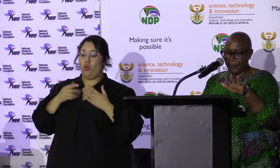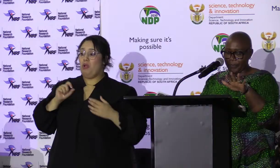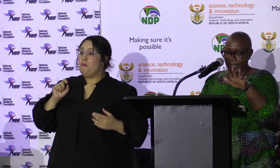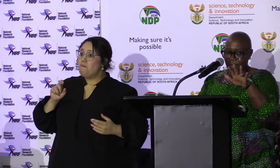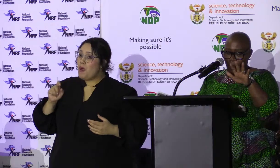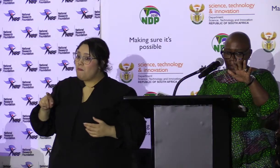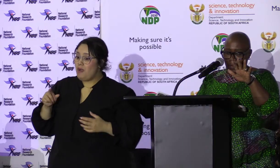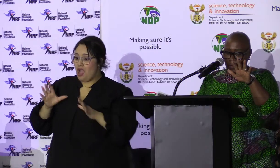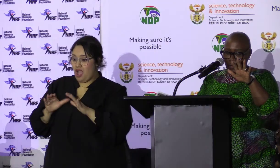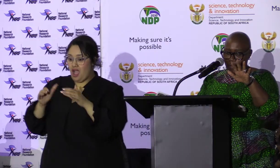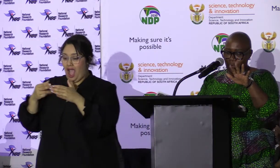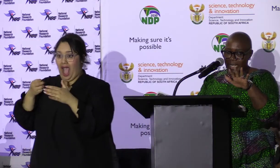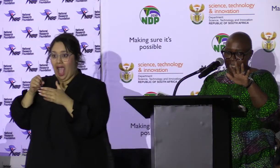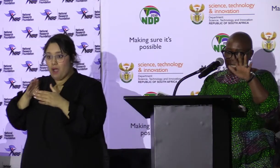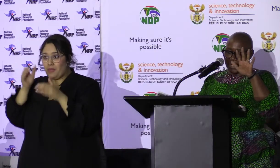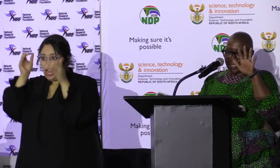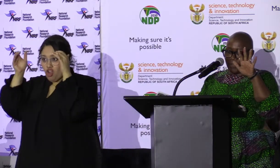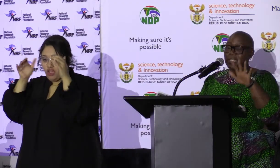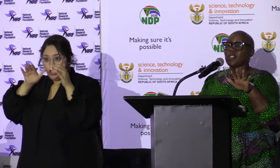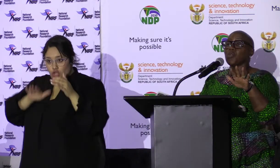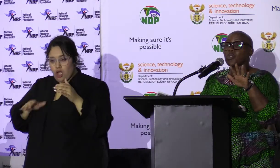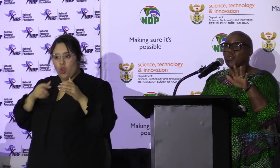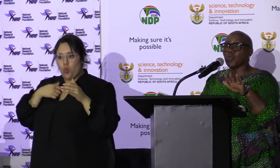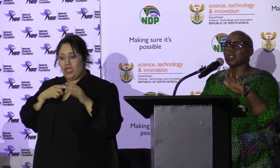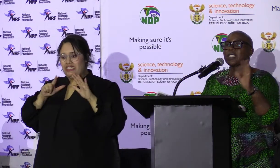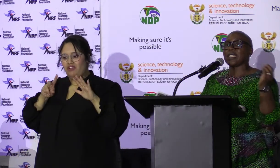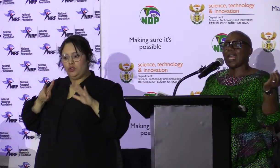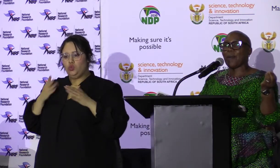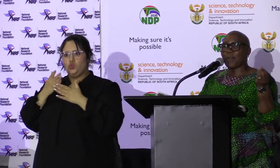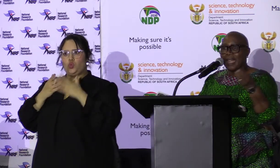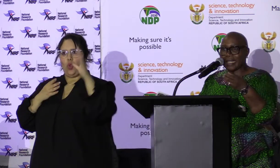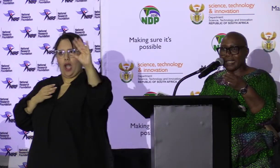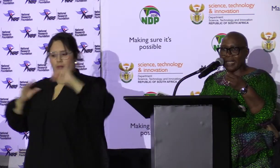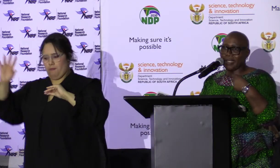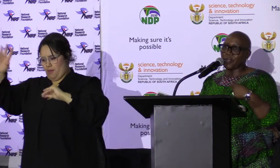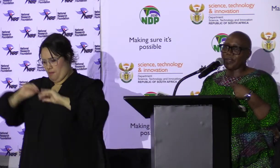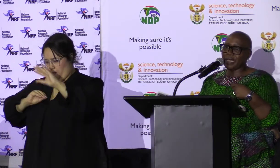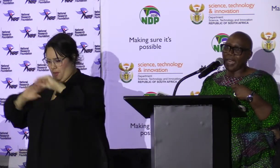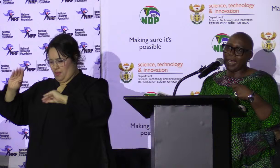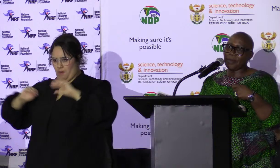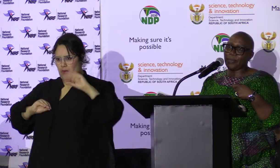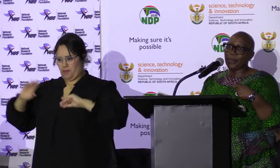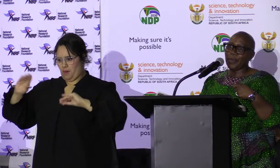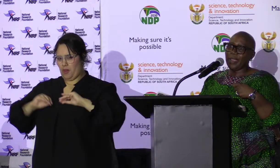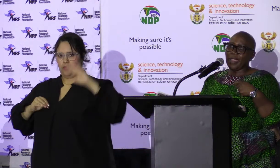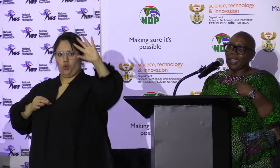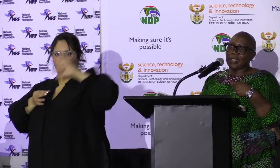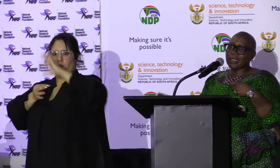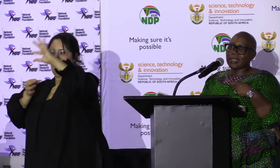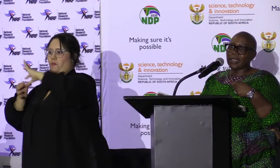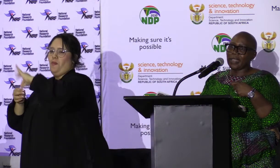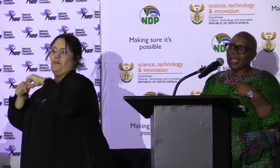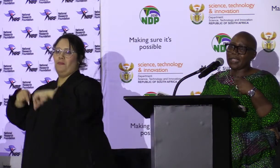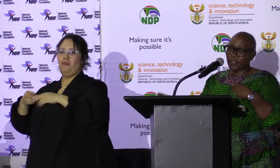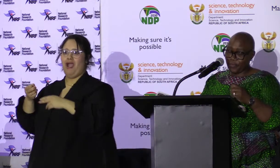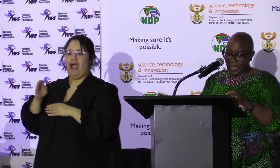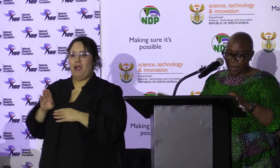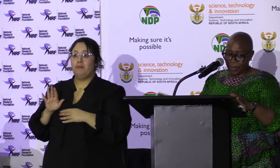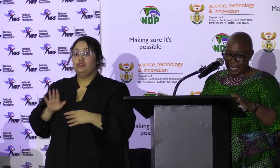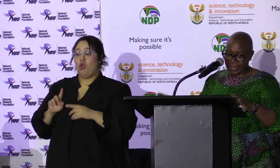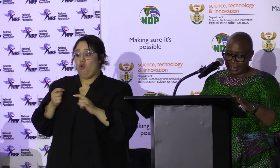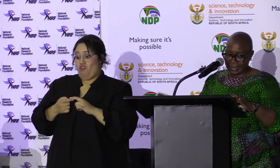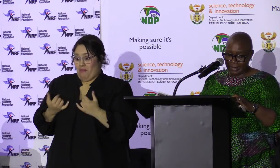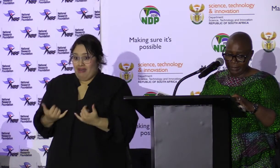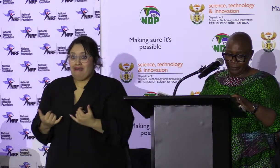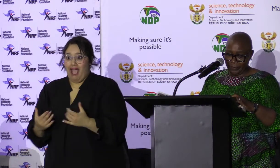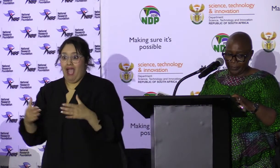hub, we have connected 72 schools that are plugging into that hub. And as of